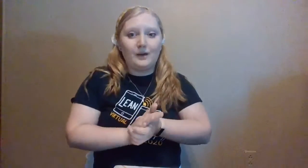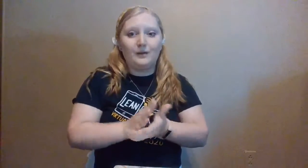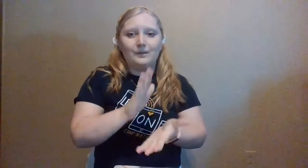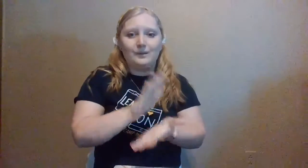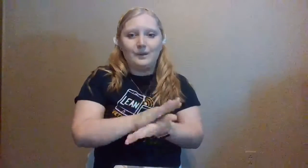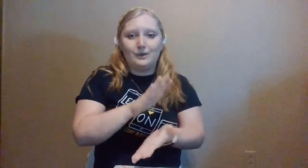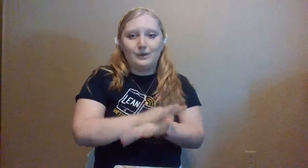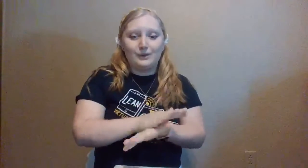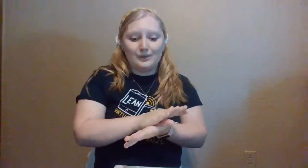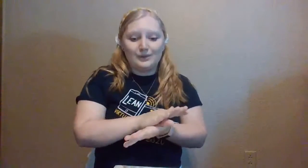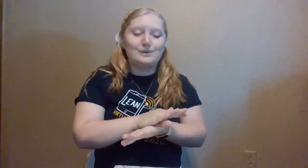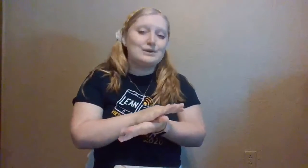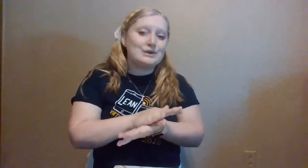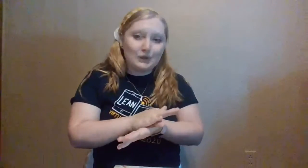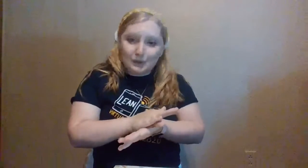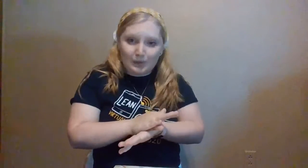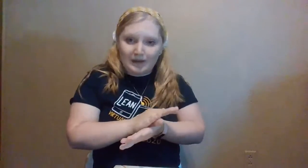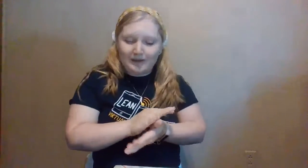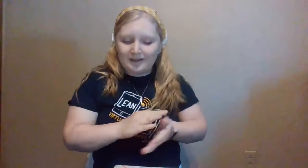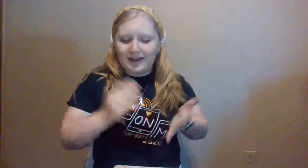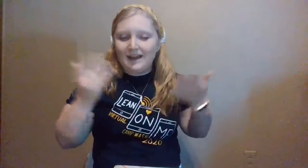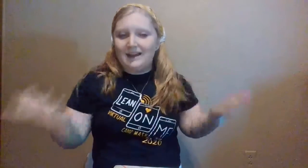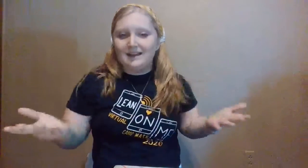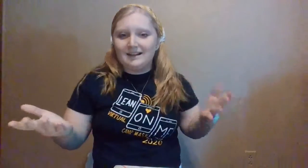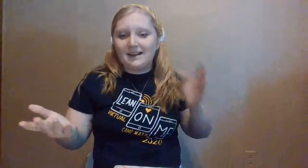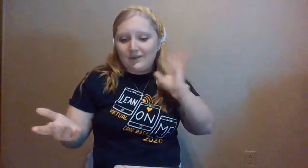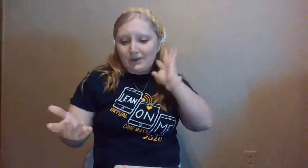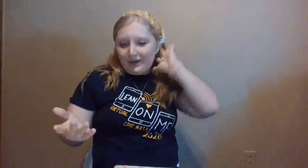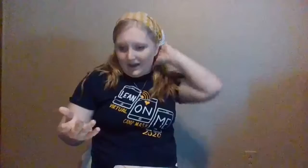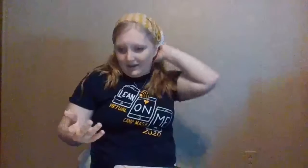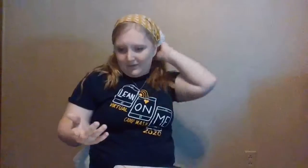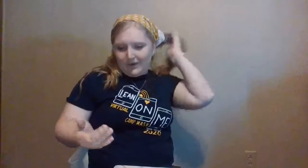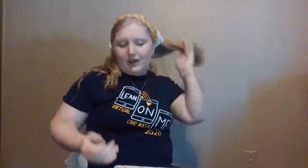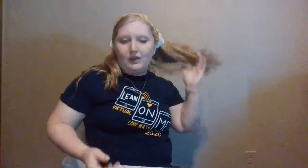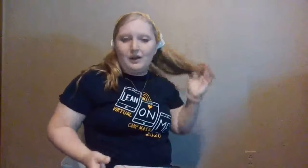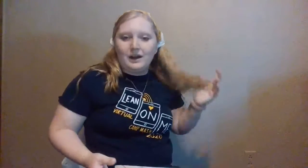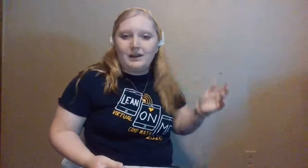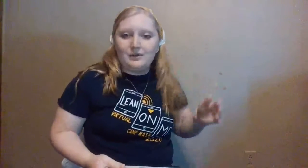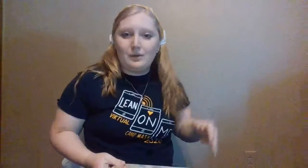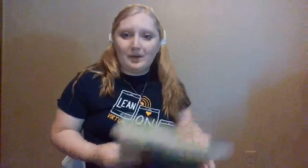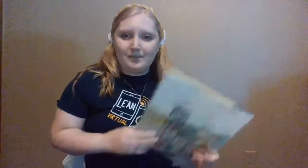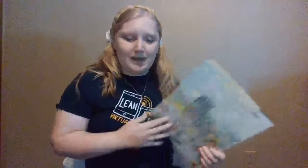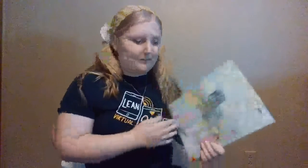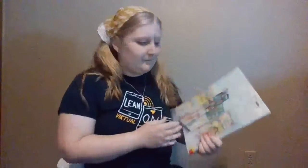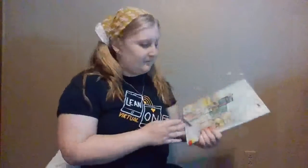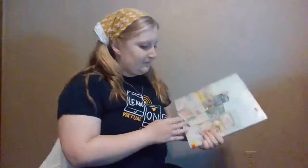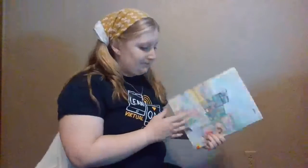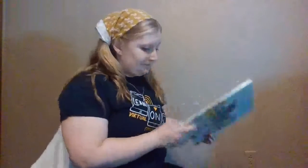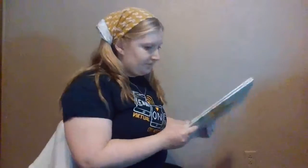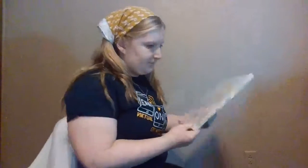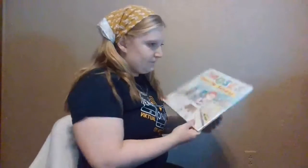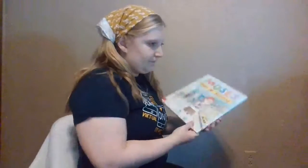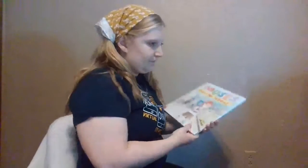know, school, see if you can follow along and do it with me.